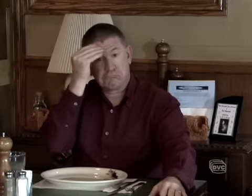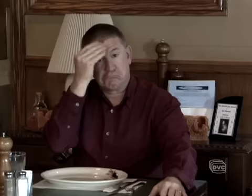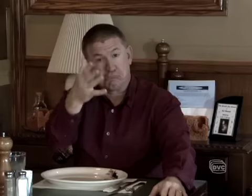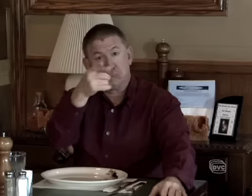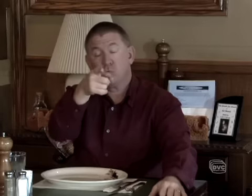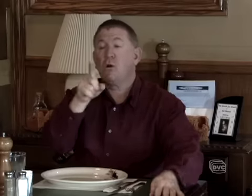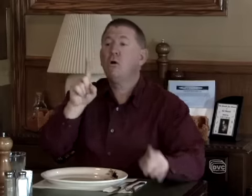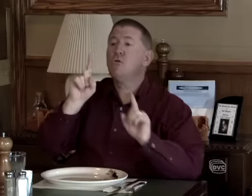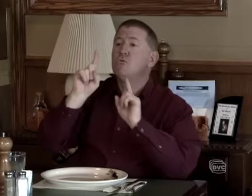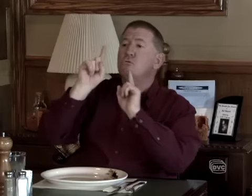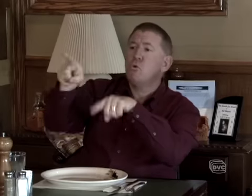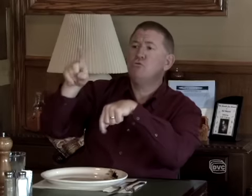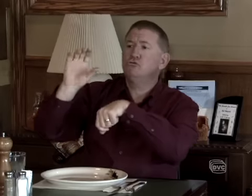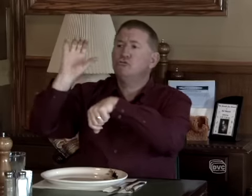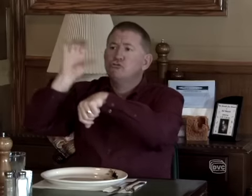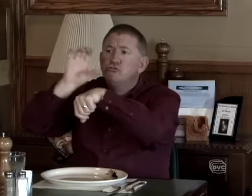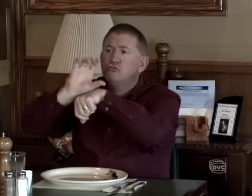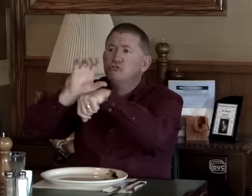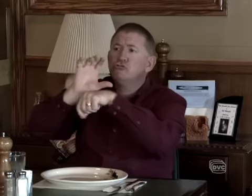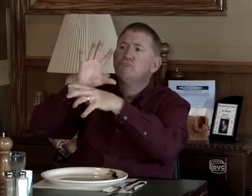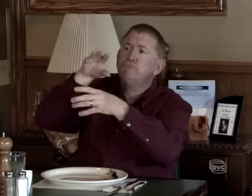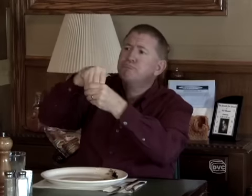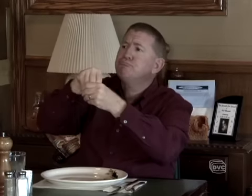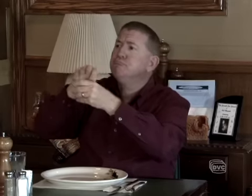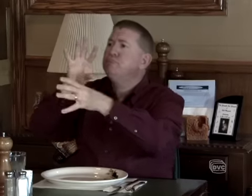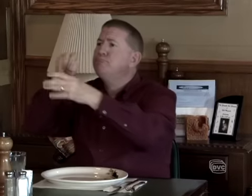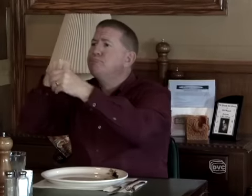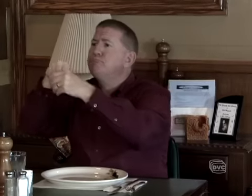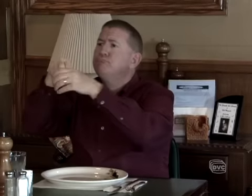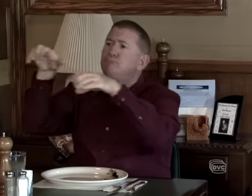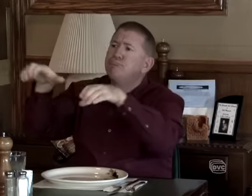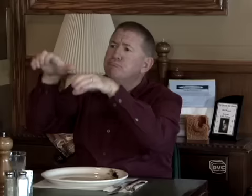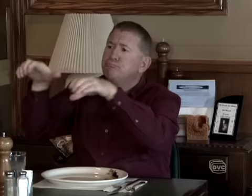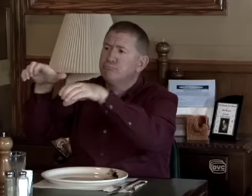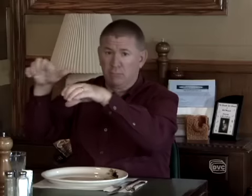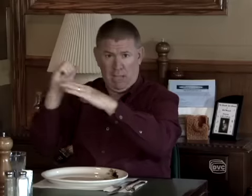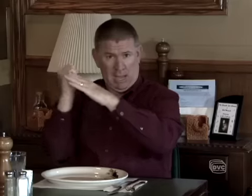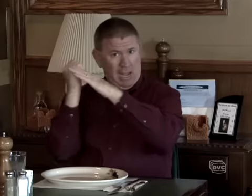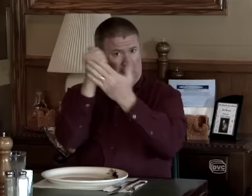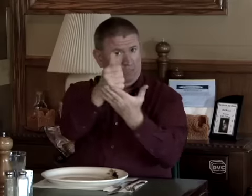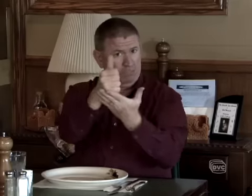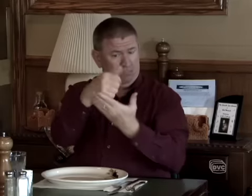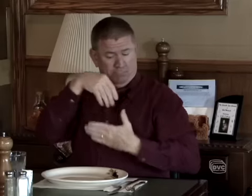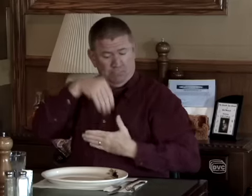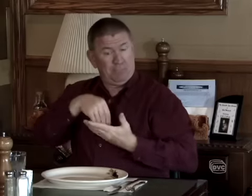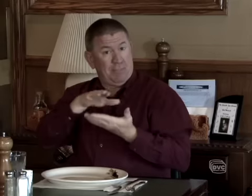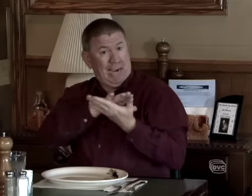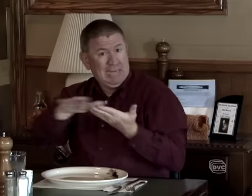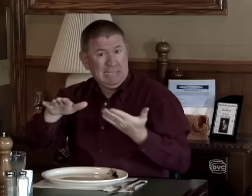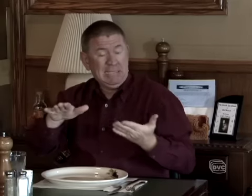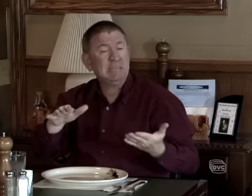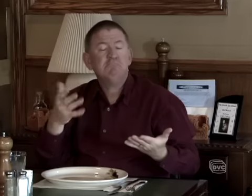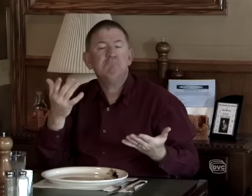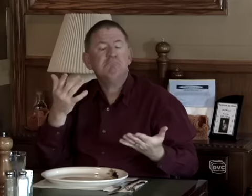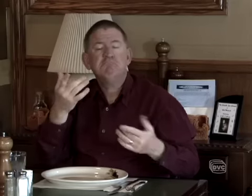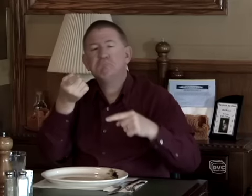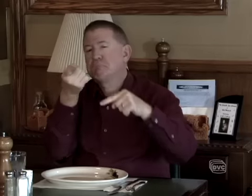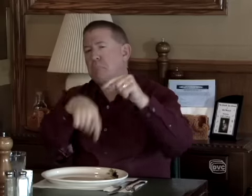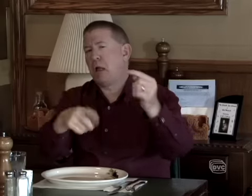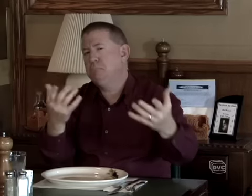But I've got news for you. Maybe you can go to church and do some good things. Do you think that will help clean your heart up? No,